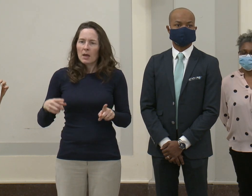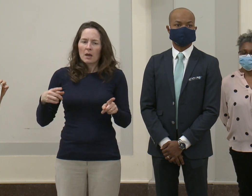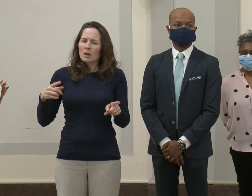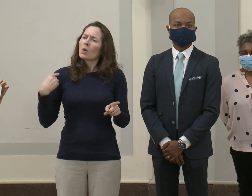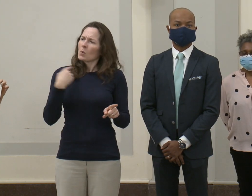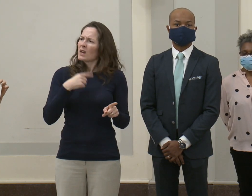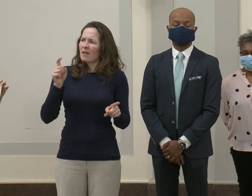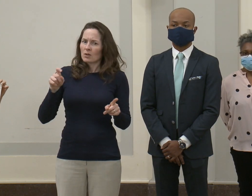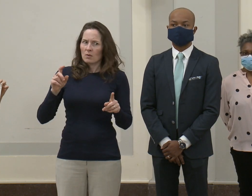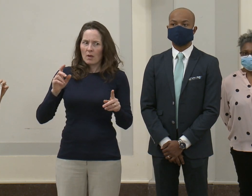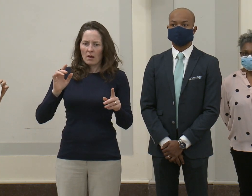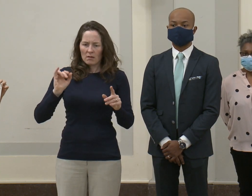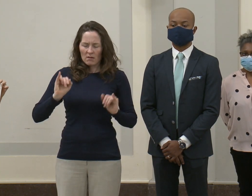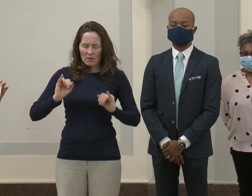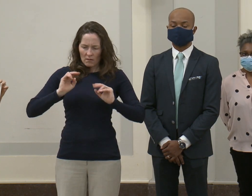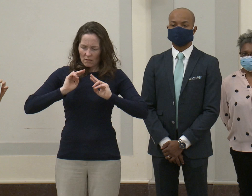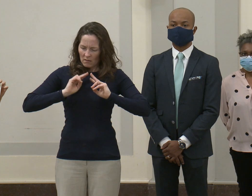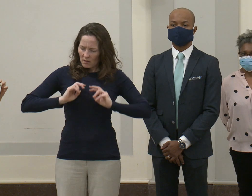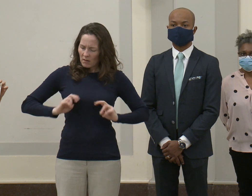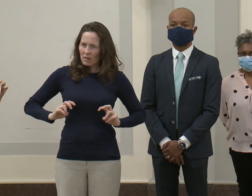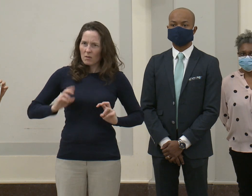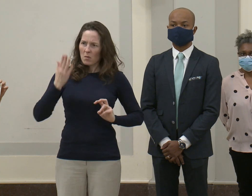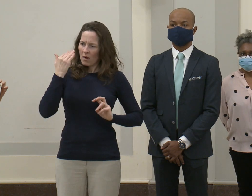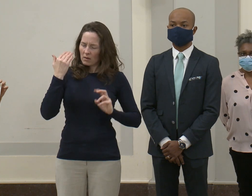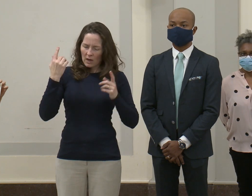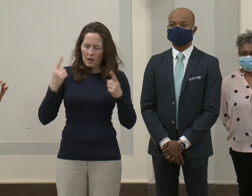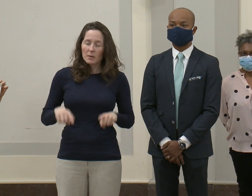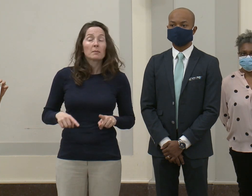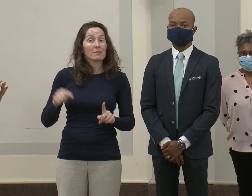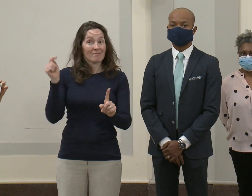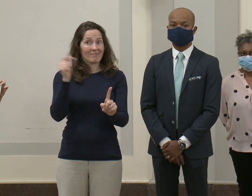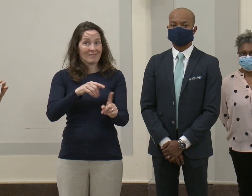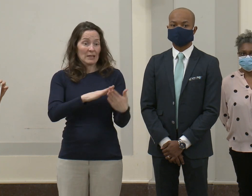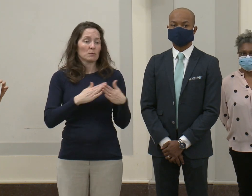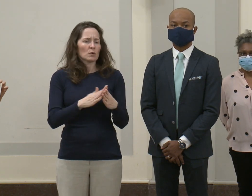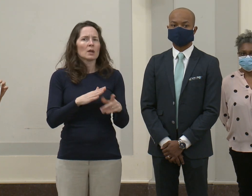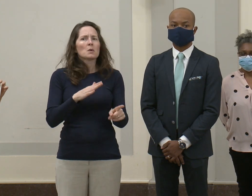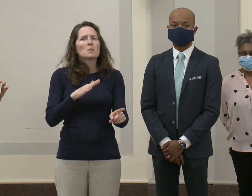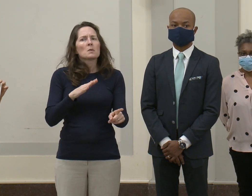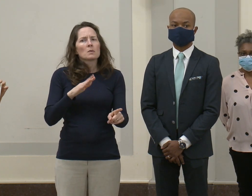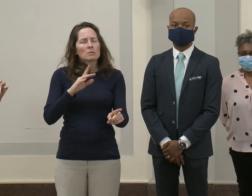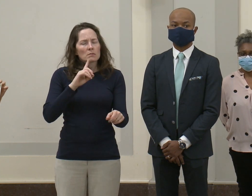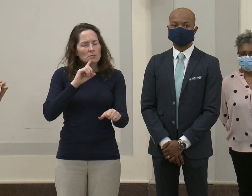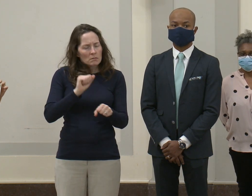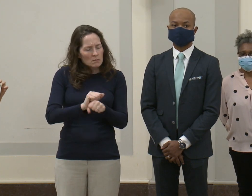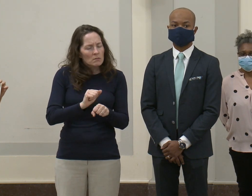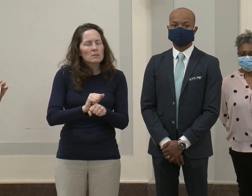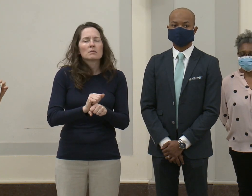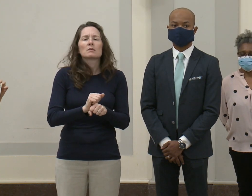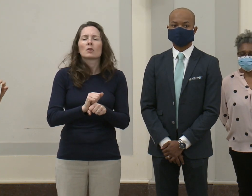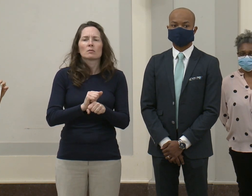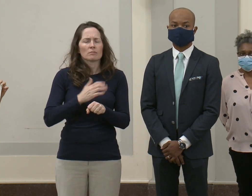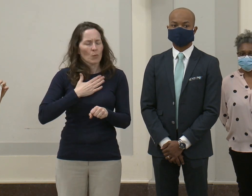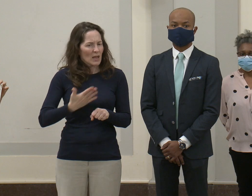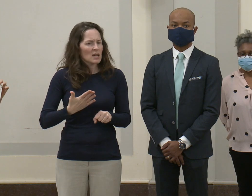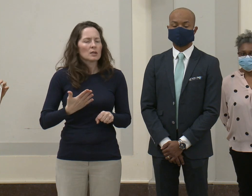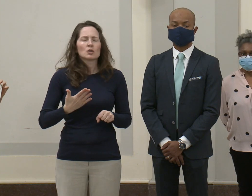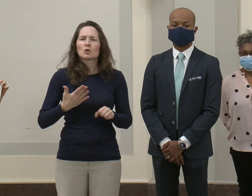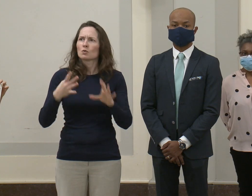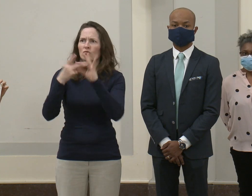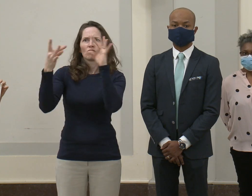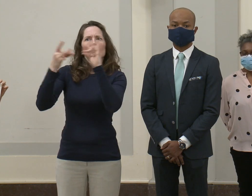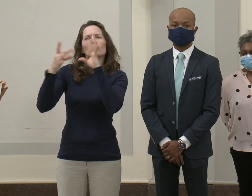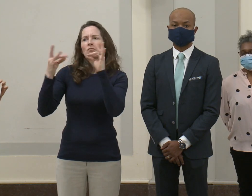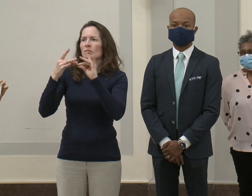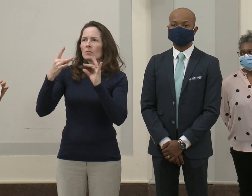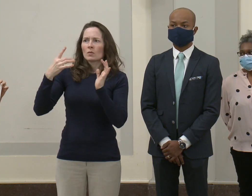ourselves in the reality of what that is. And I know that community in particular is going to be sharing any information possible to make